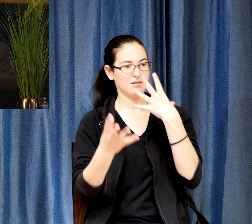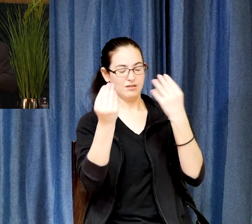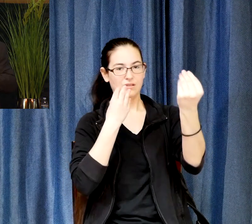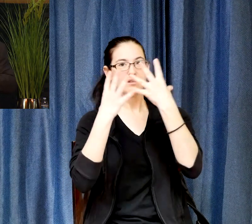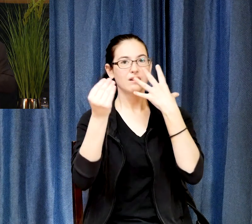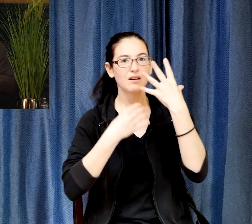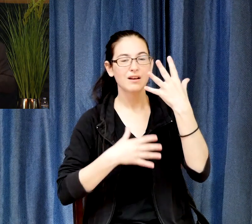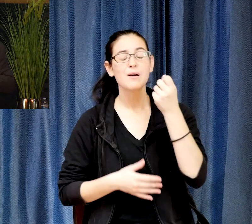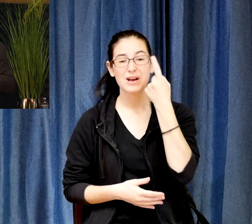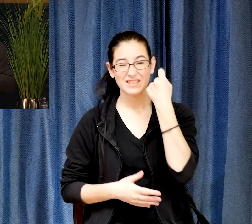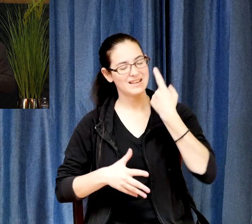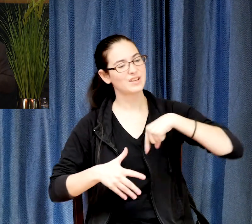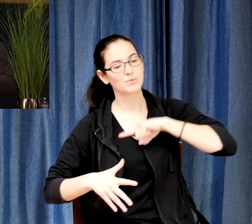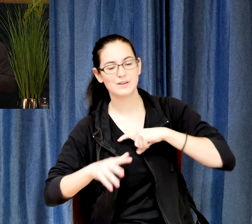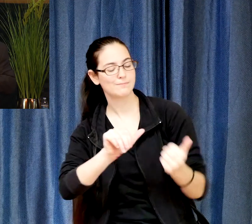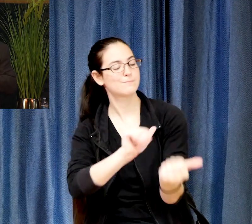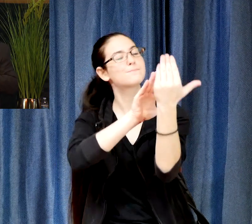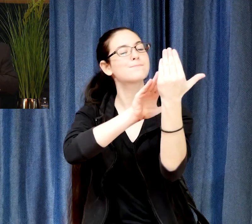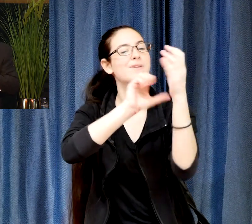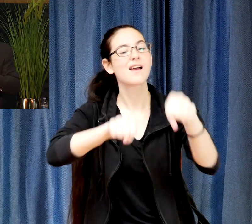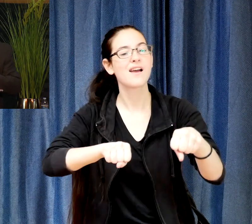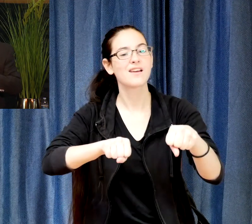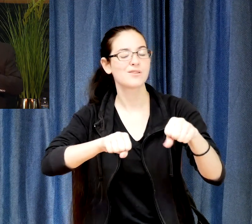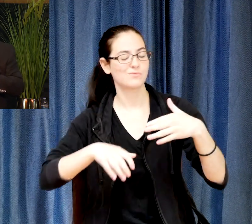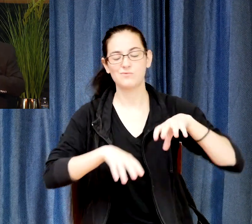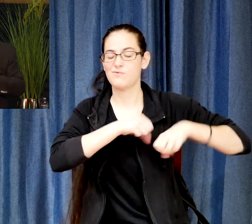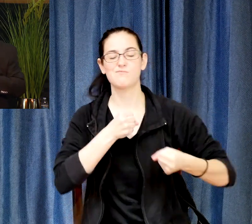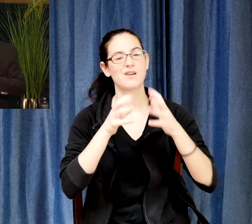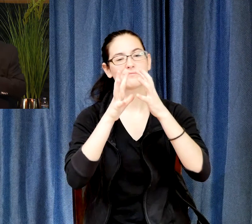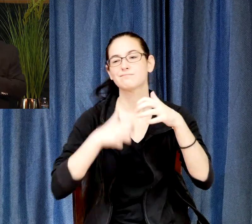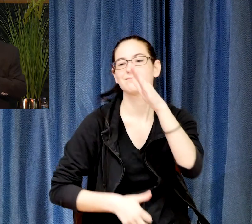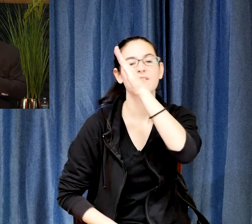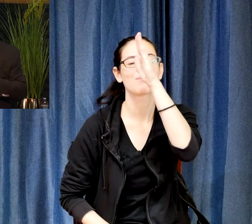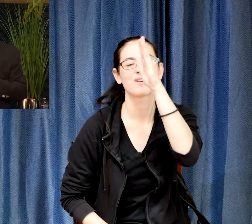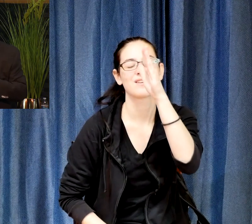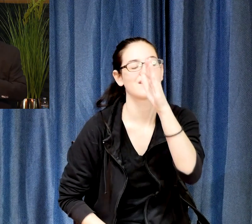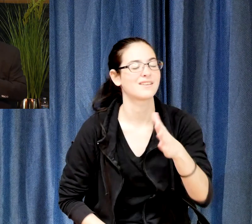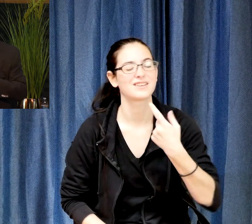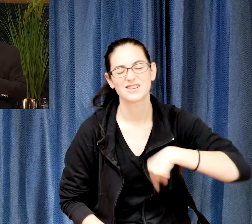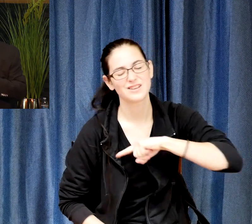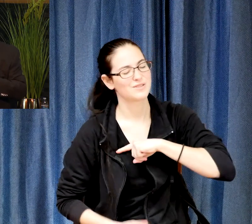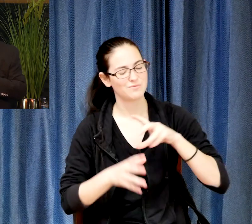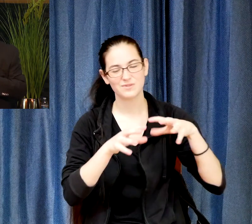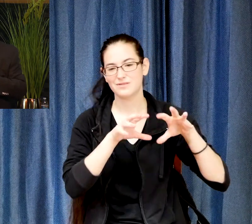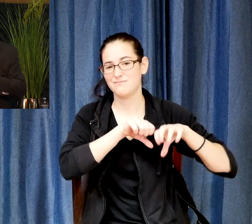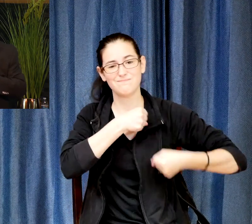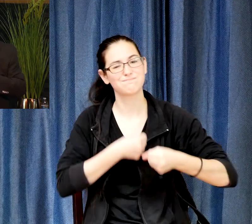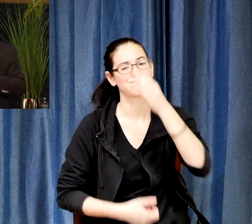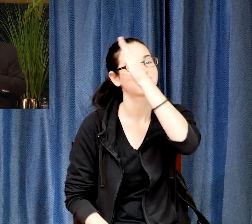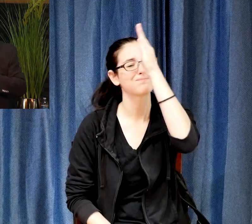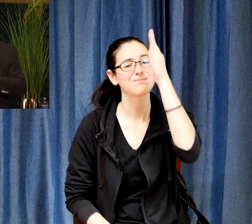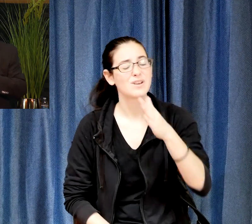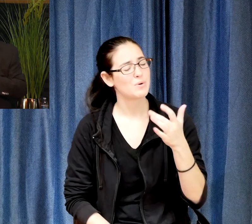cannot take. We will never break. We will never break.